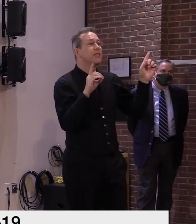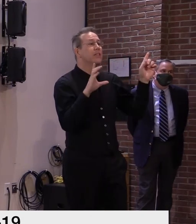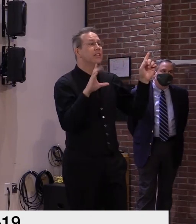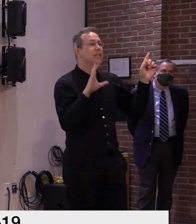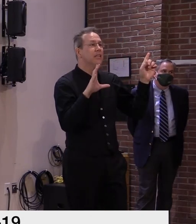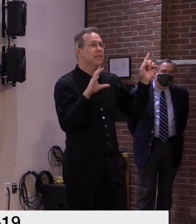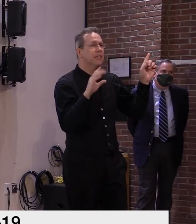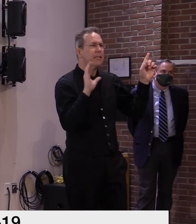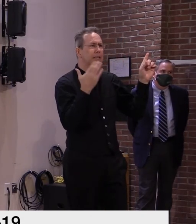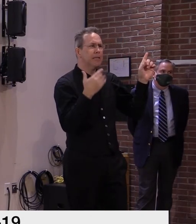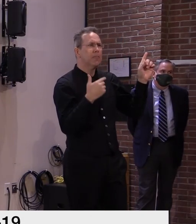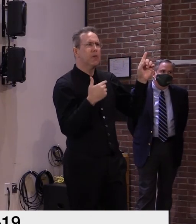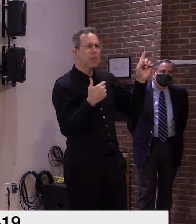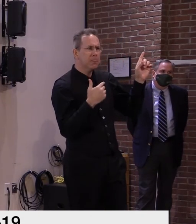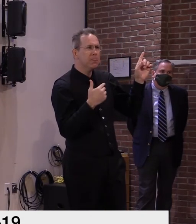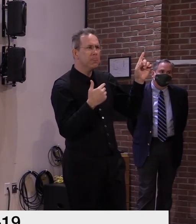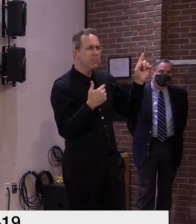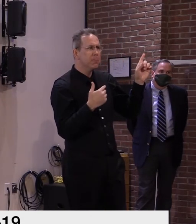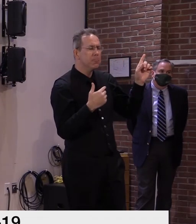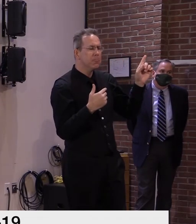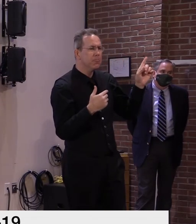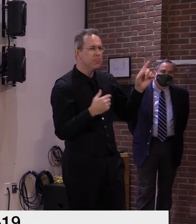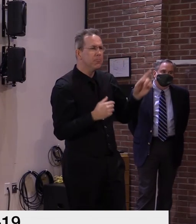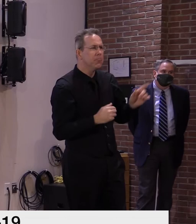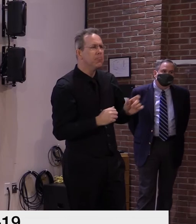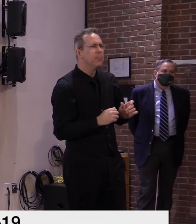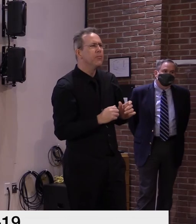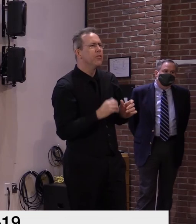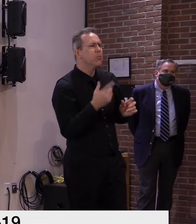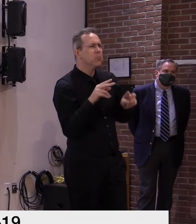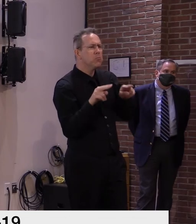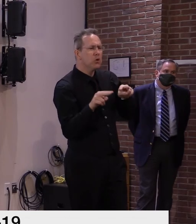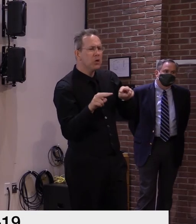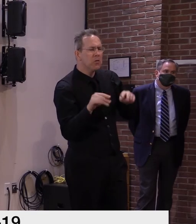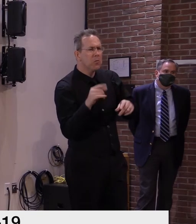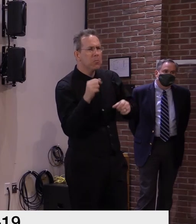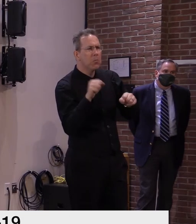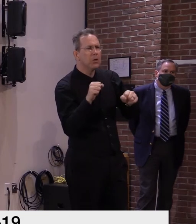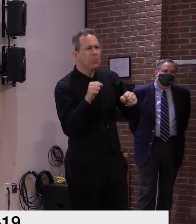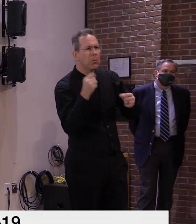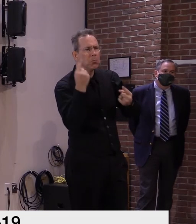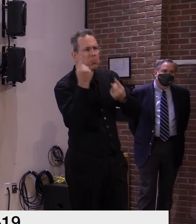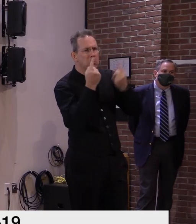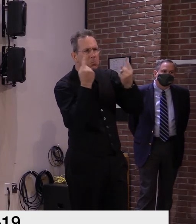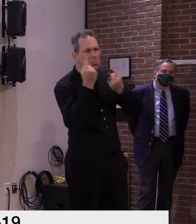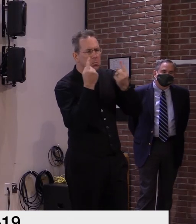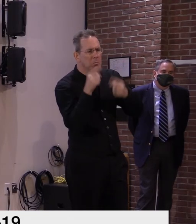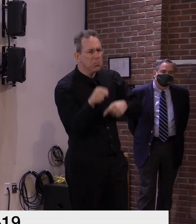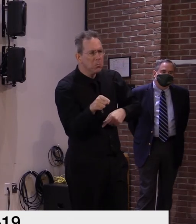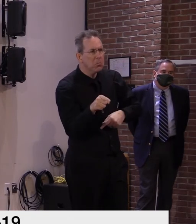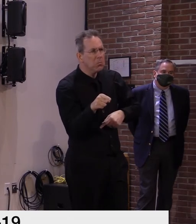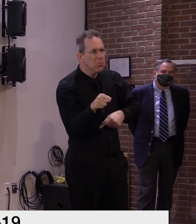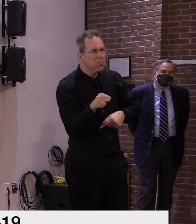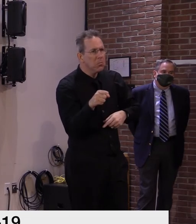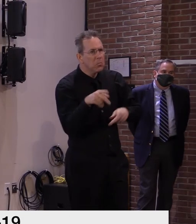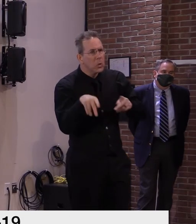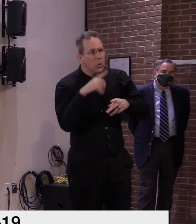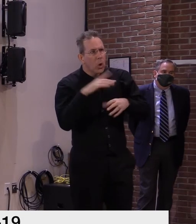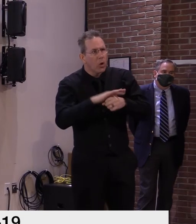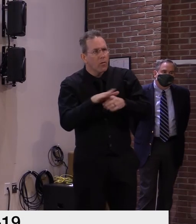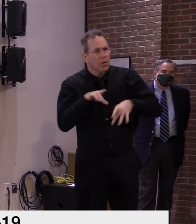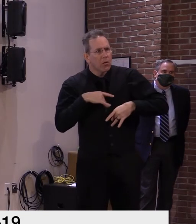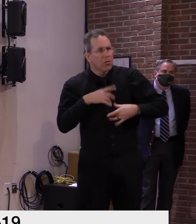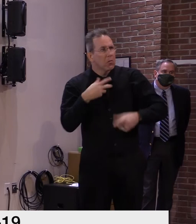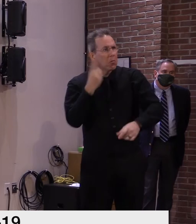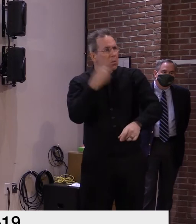in time. But you'll hear debates about that in the ensuing week. Okay. Can you